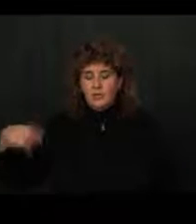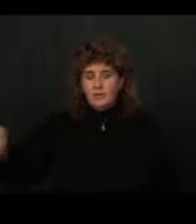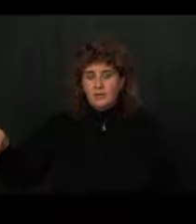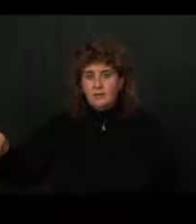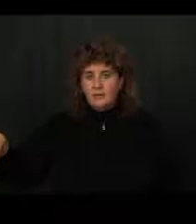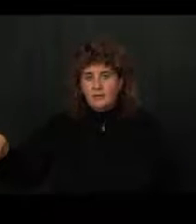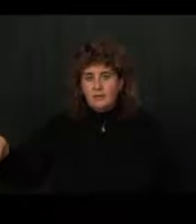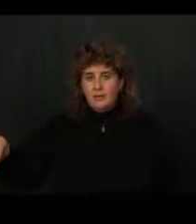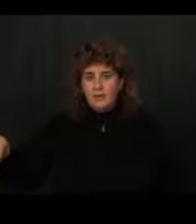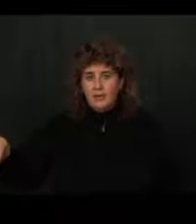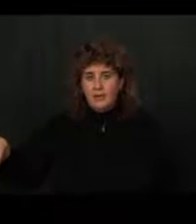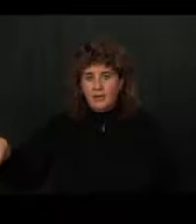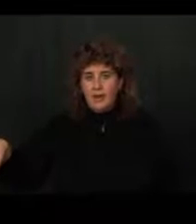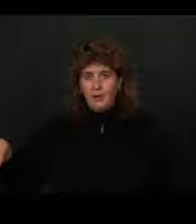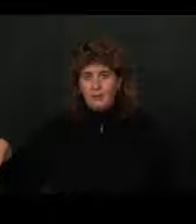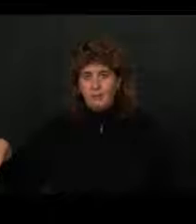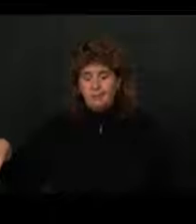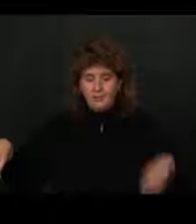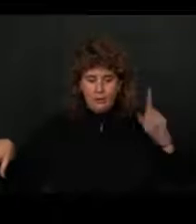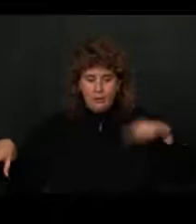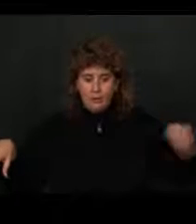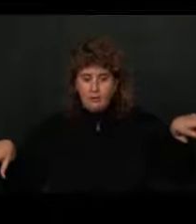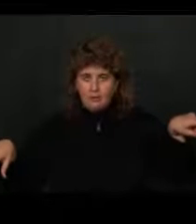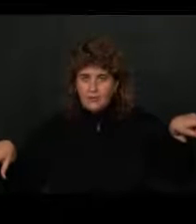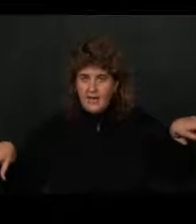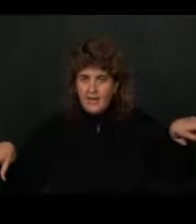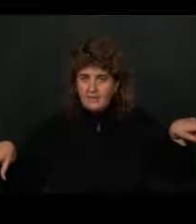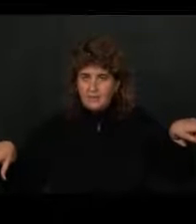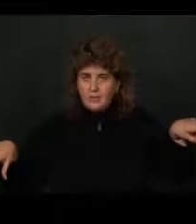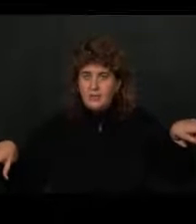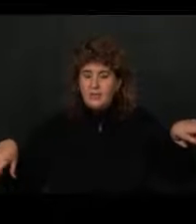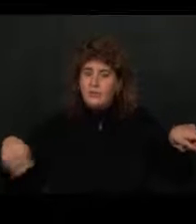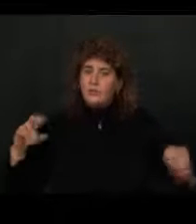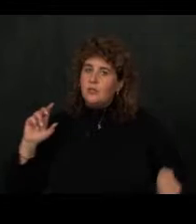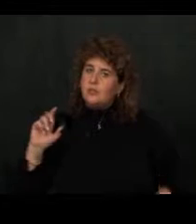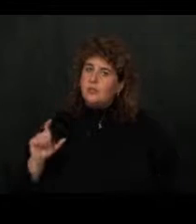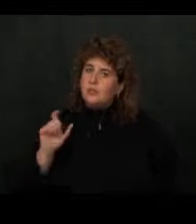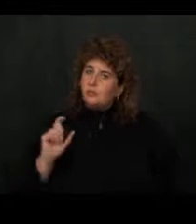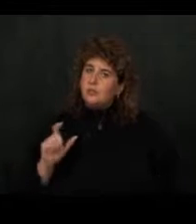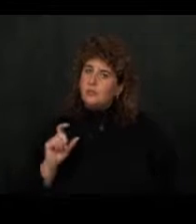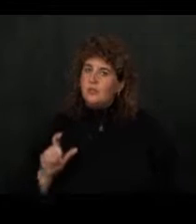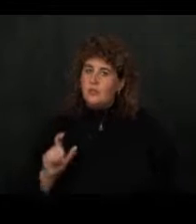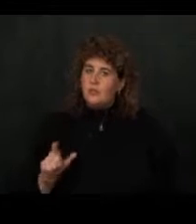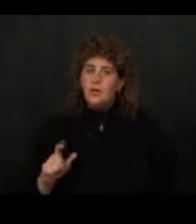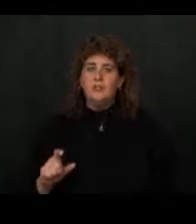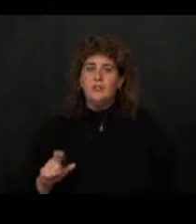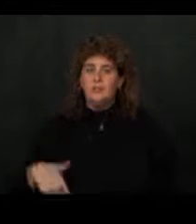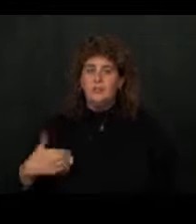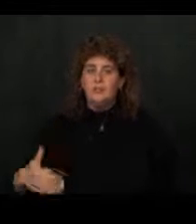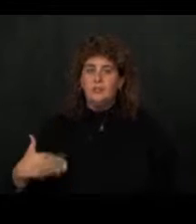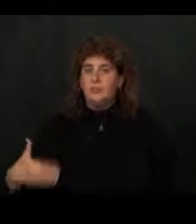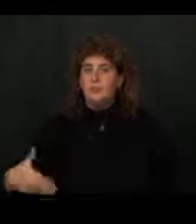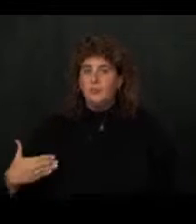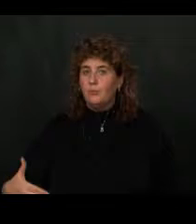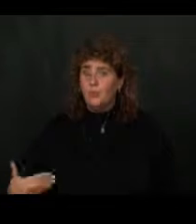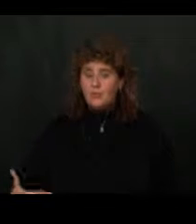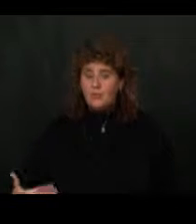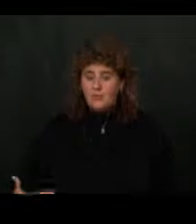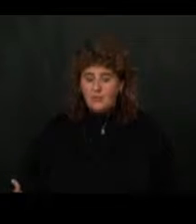write group A strep, but they were going for staph. So you really have to be cautious of that as you're reading the